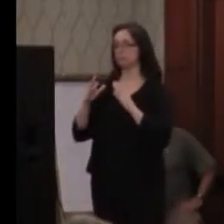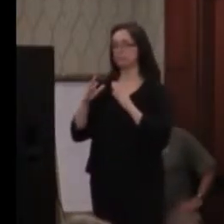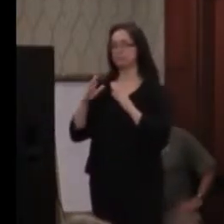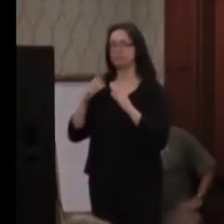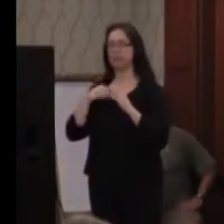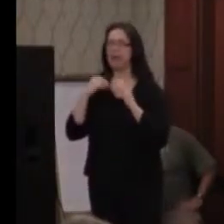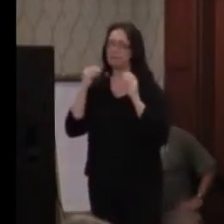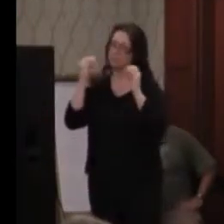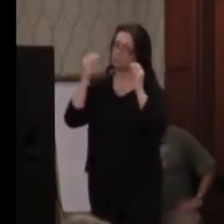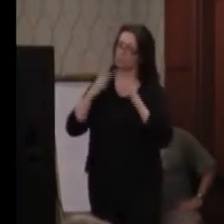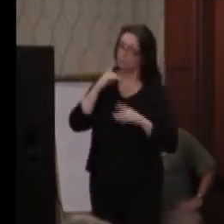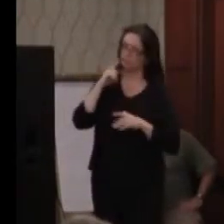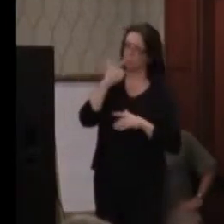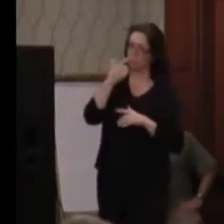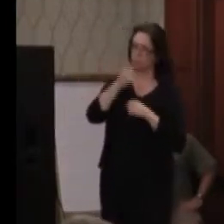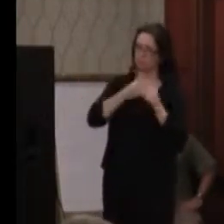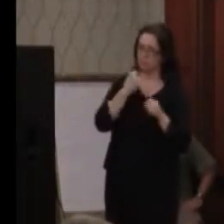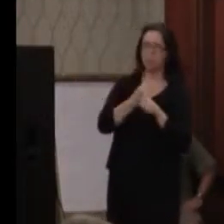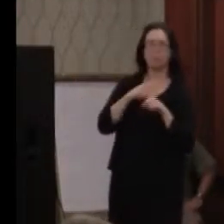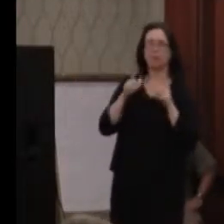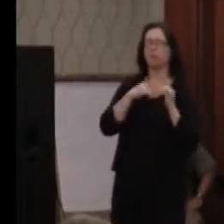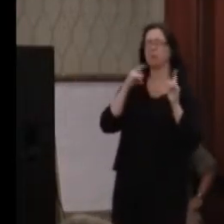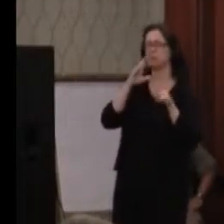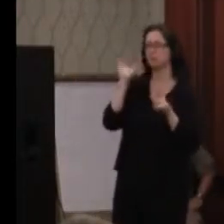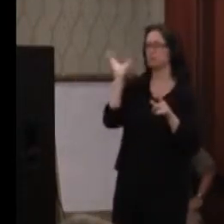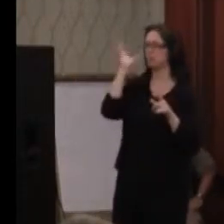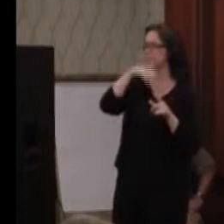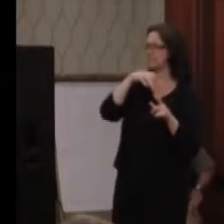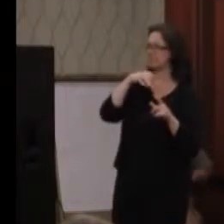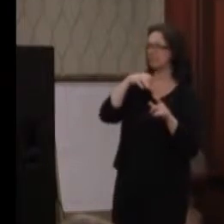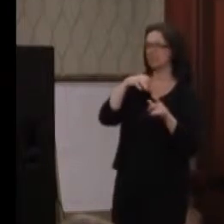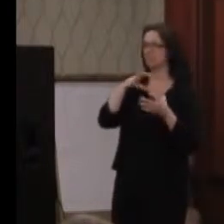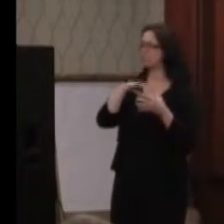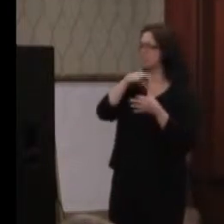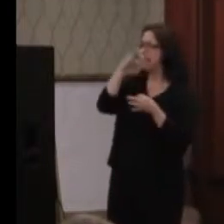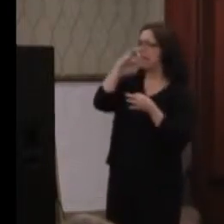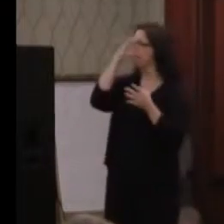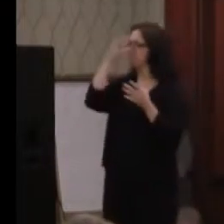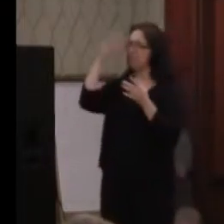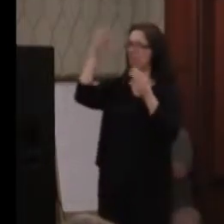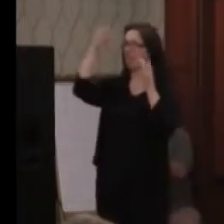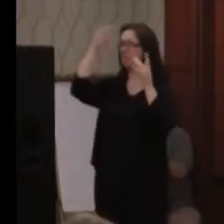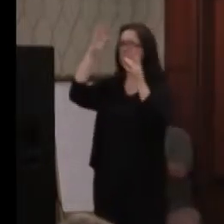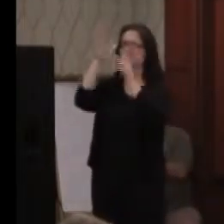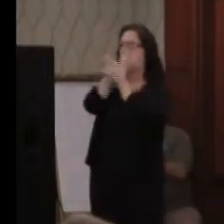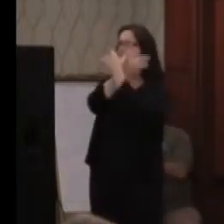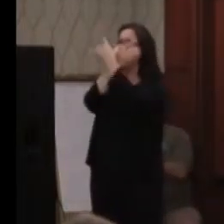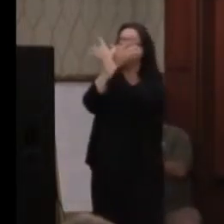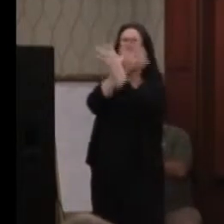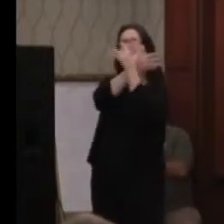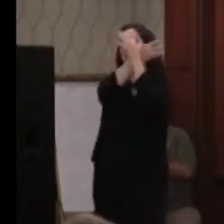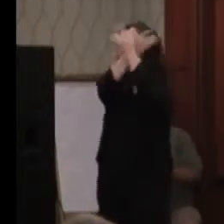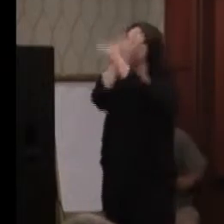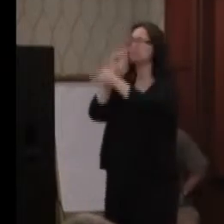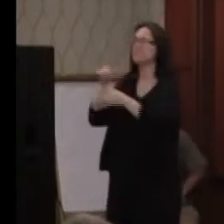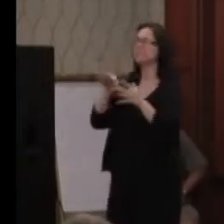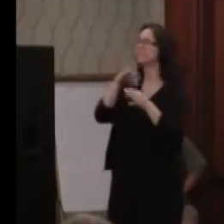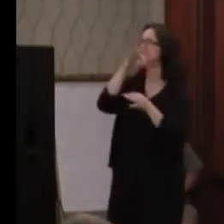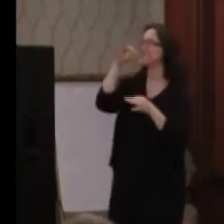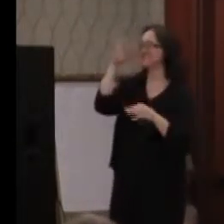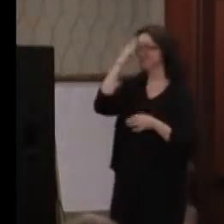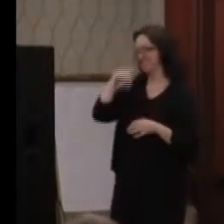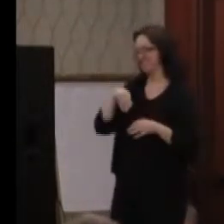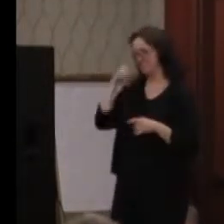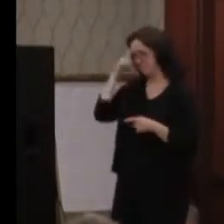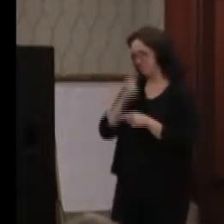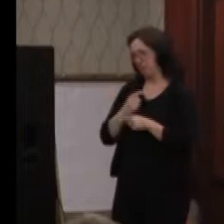So we went to this, and there was this, you know, mysterious spirit, you know, all in blue with butterflies all over his cheeks, and he was